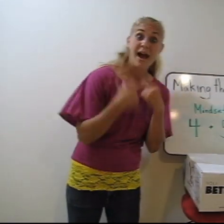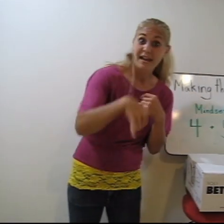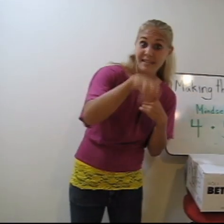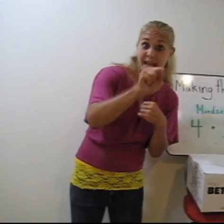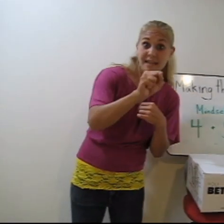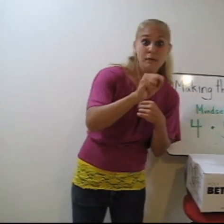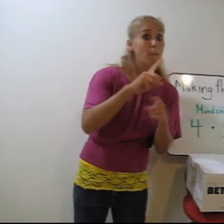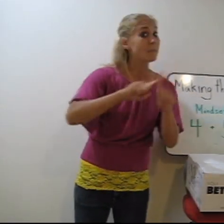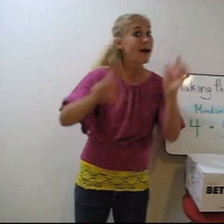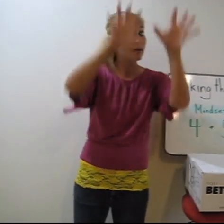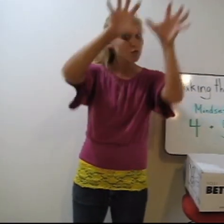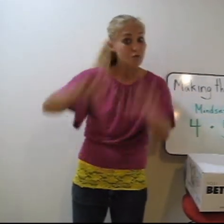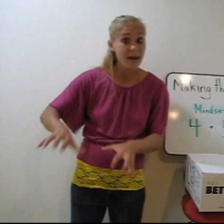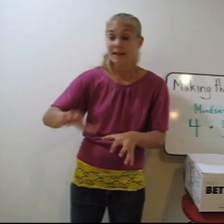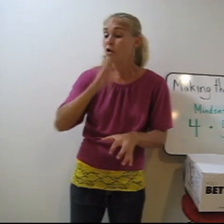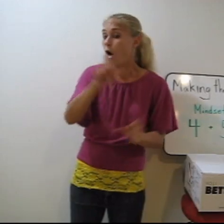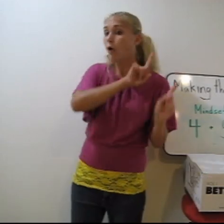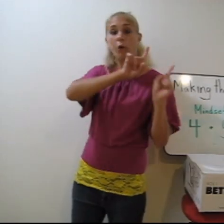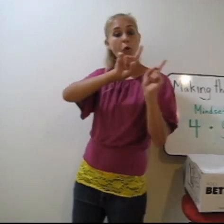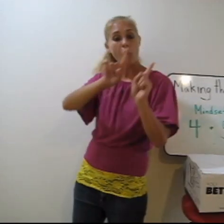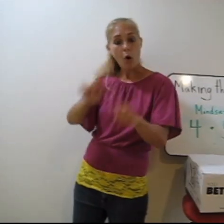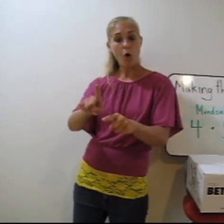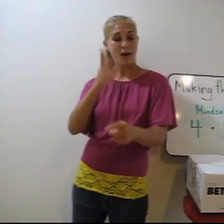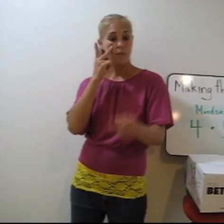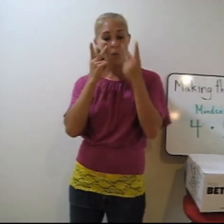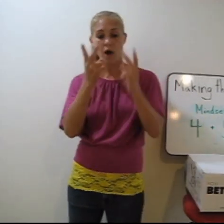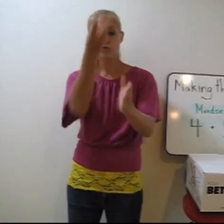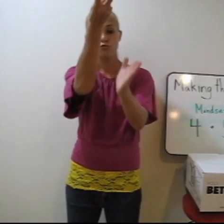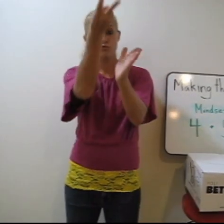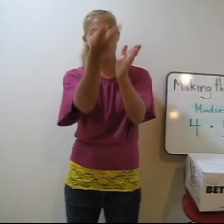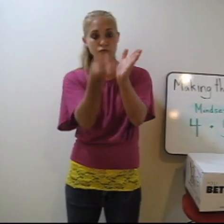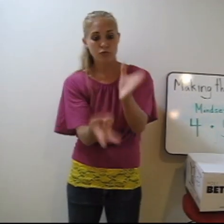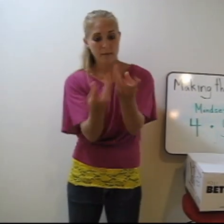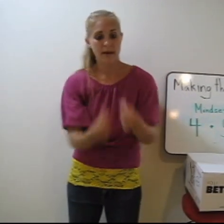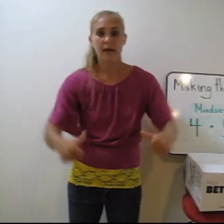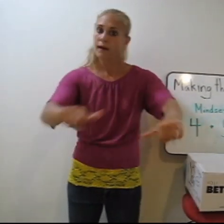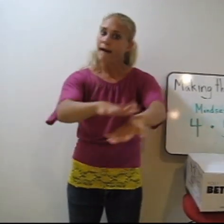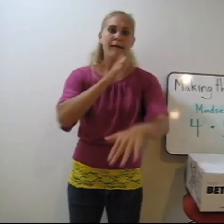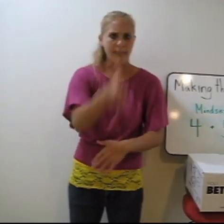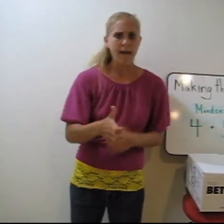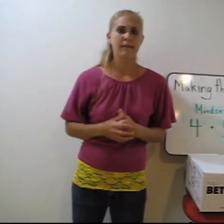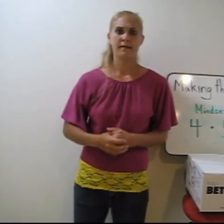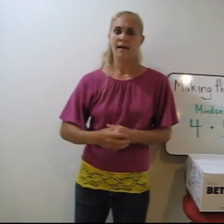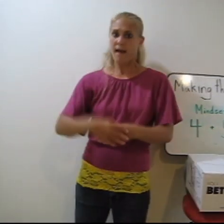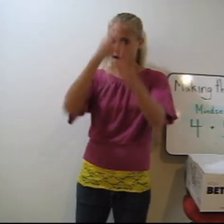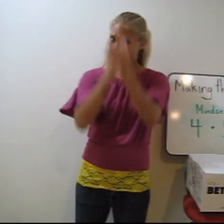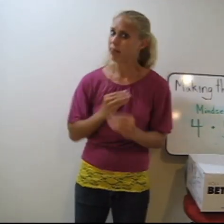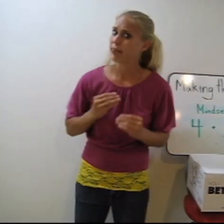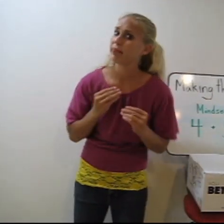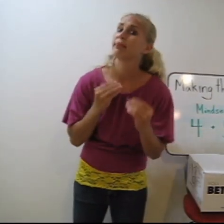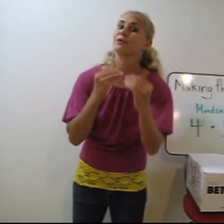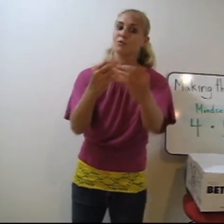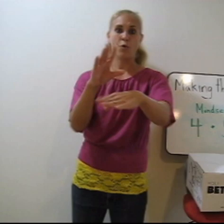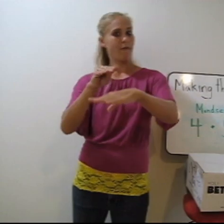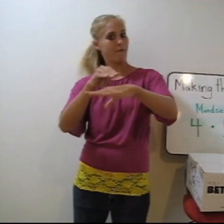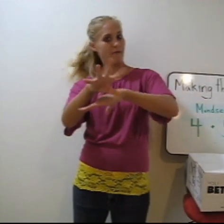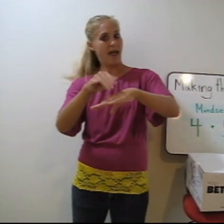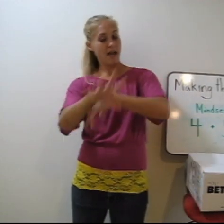probably drop out of the funeral procession altogether. I pass this important perspective forward to you. Don't let people